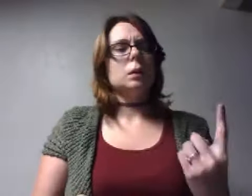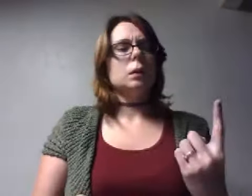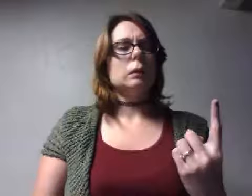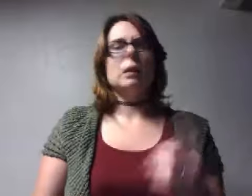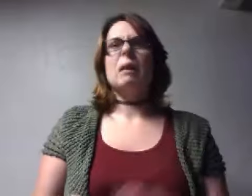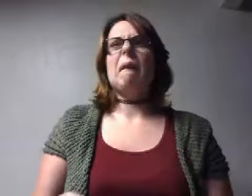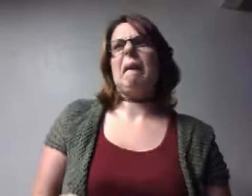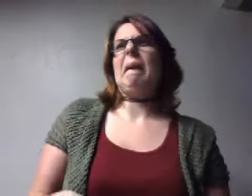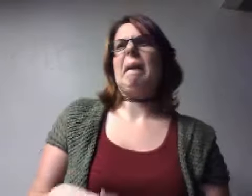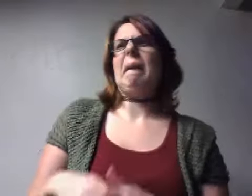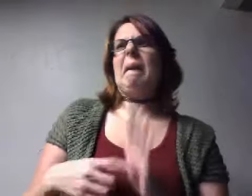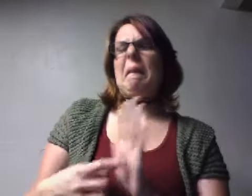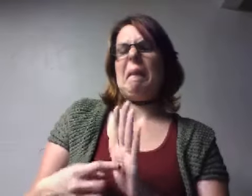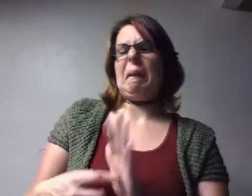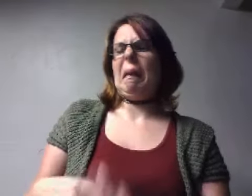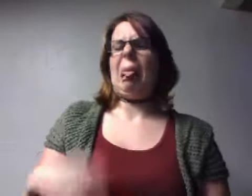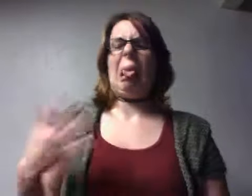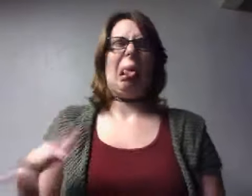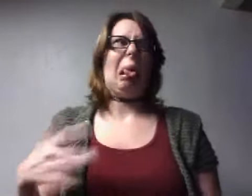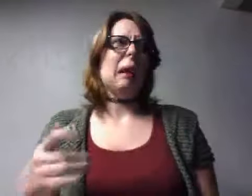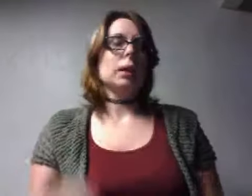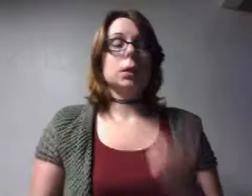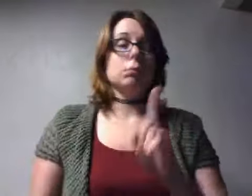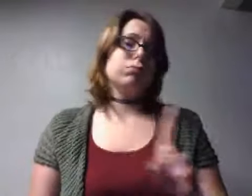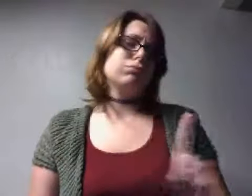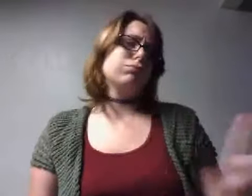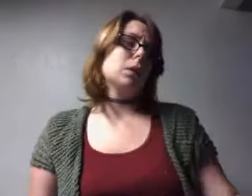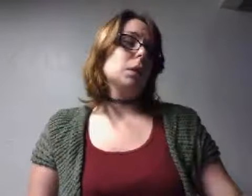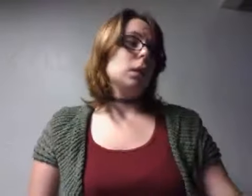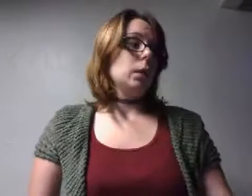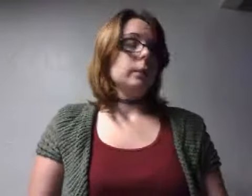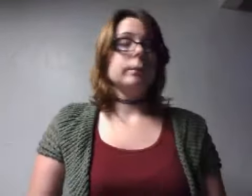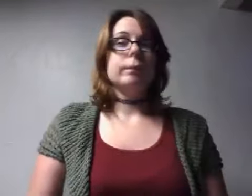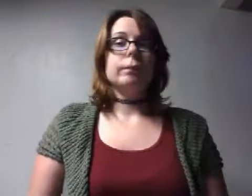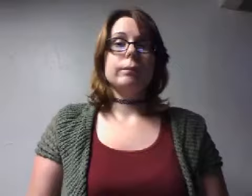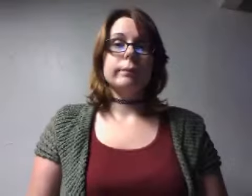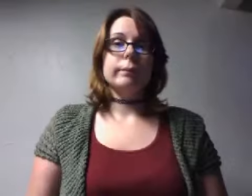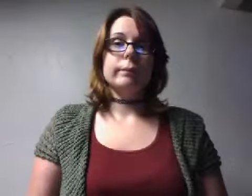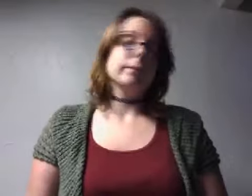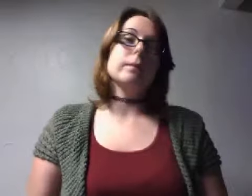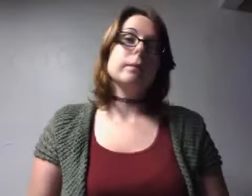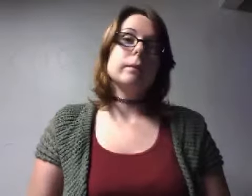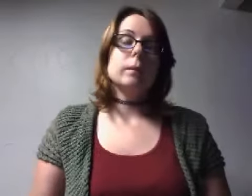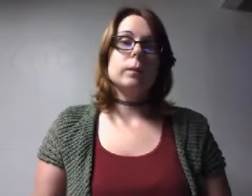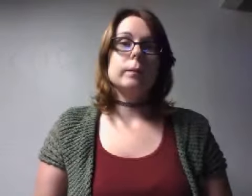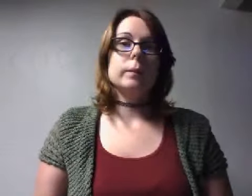and they shun it and they just walk away. Or maybe it's a person who comes up and they're viewing this photograph, and as they're viewing